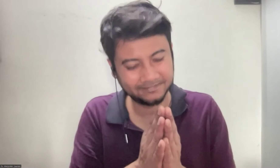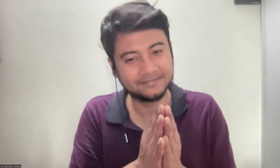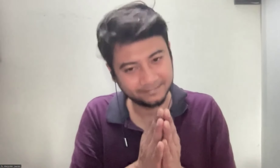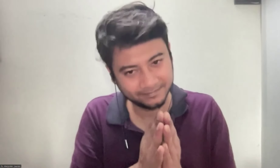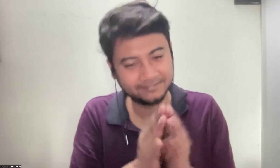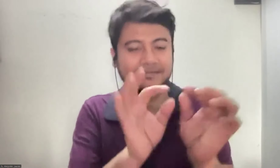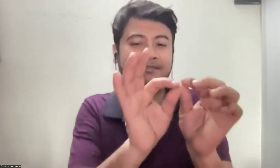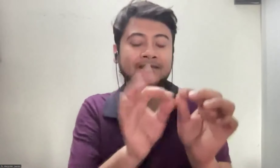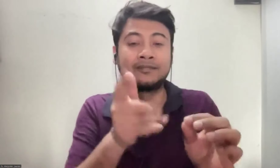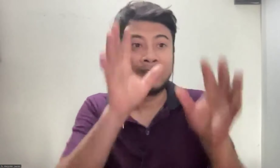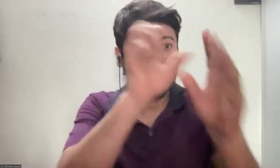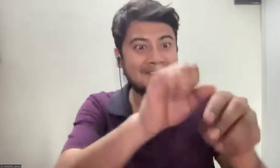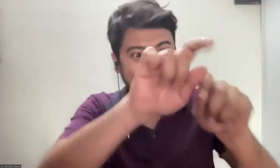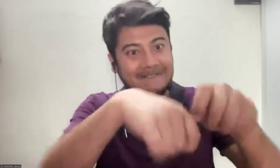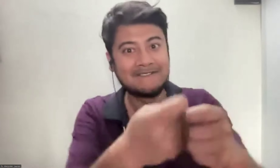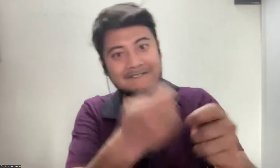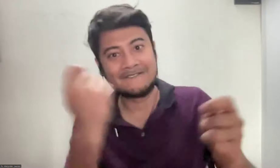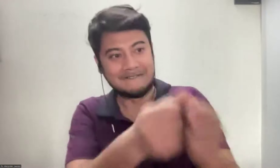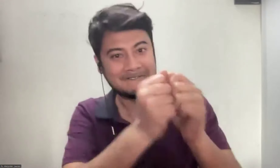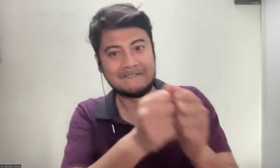leaf very delicately.